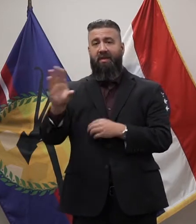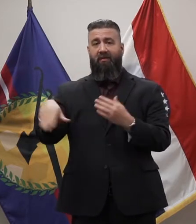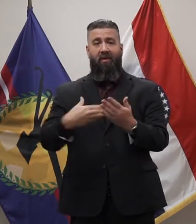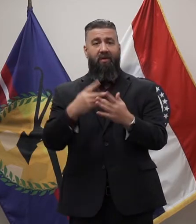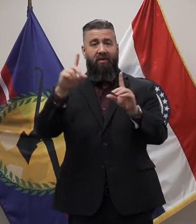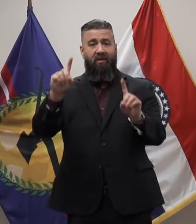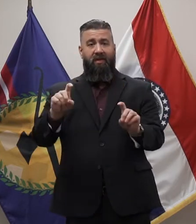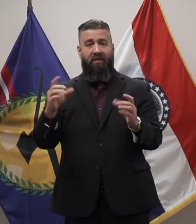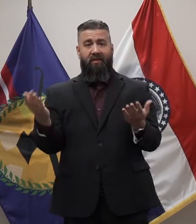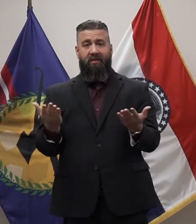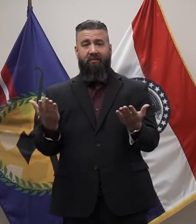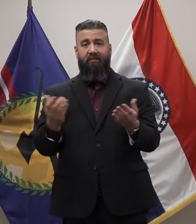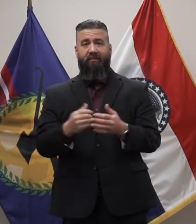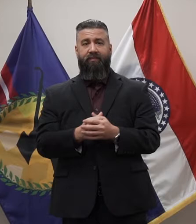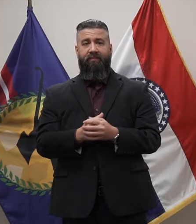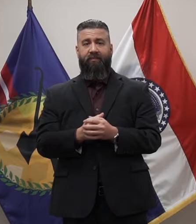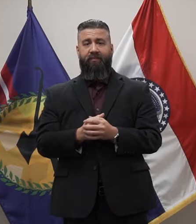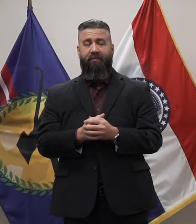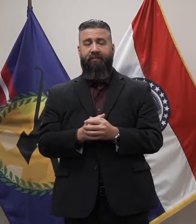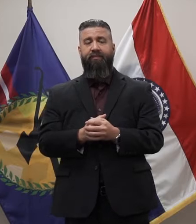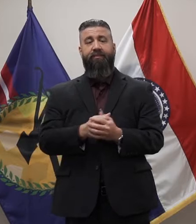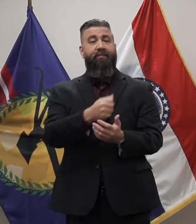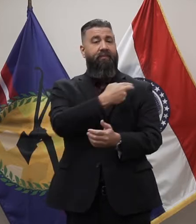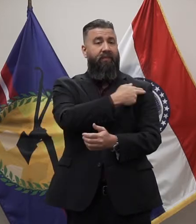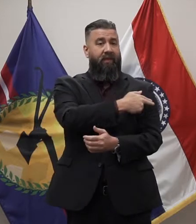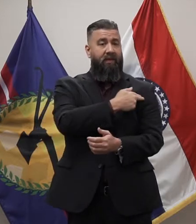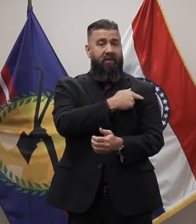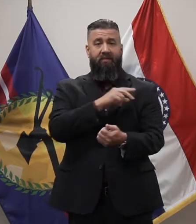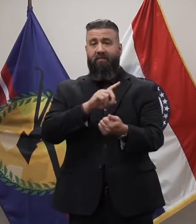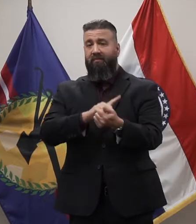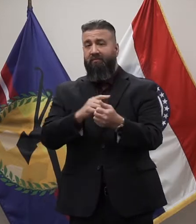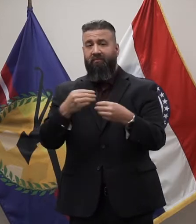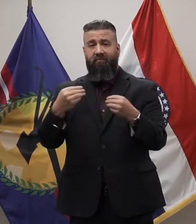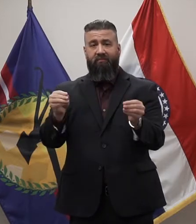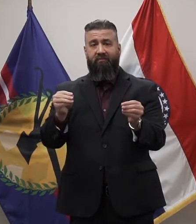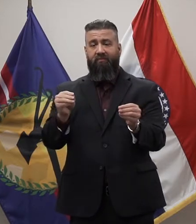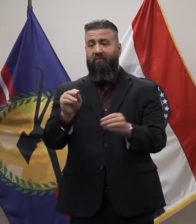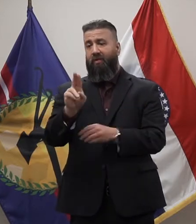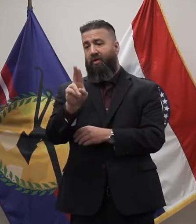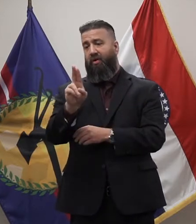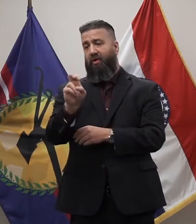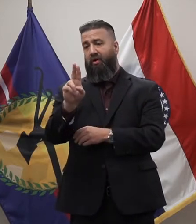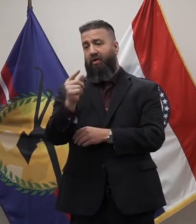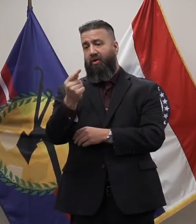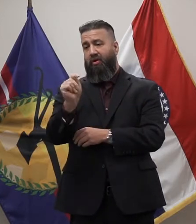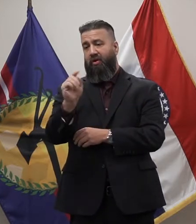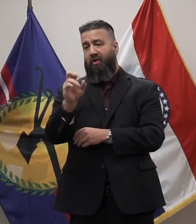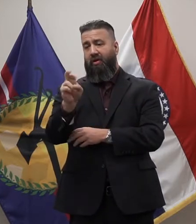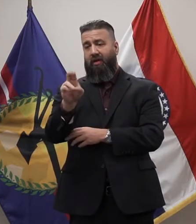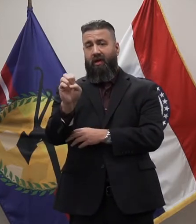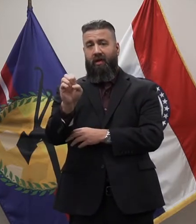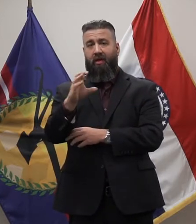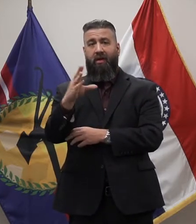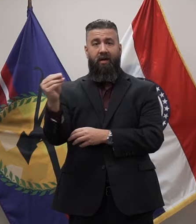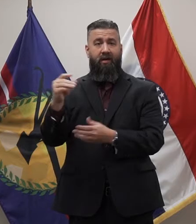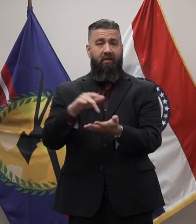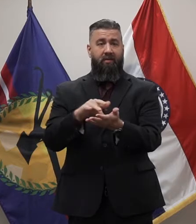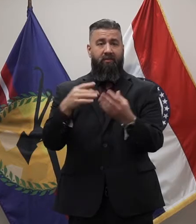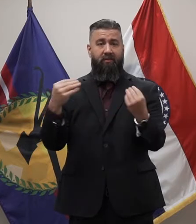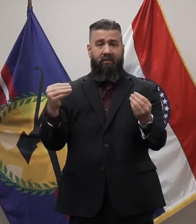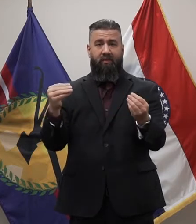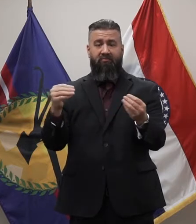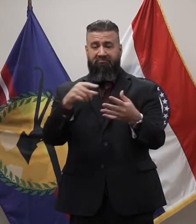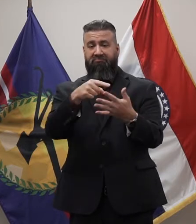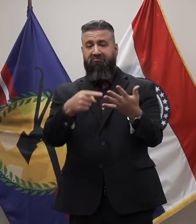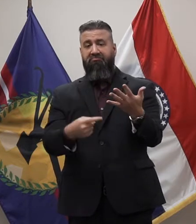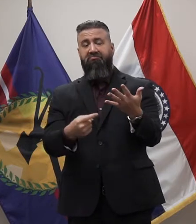capacity without additional resources. Hospitals, doctors' offices, urgent cares, and pharmacies are among others